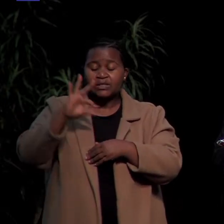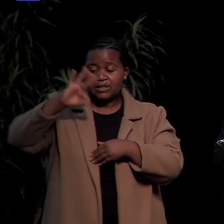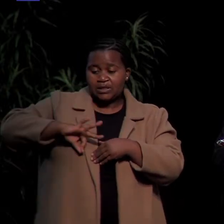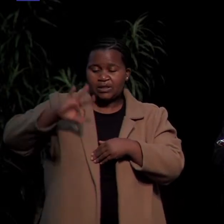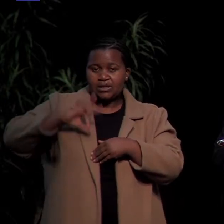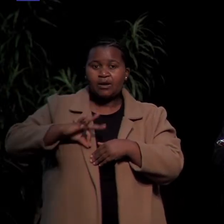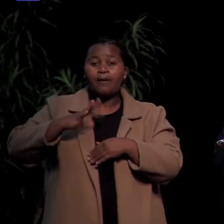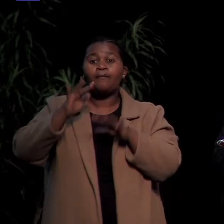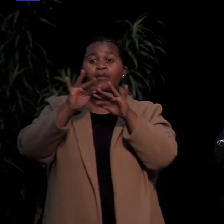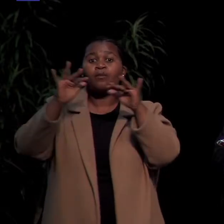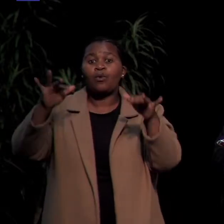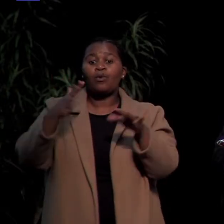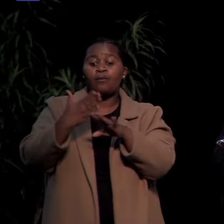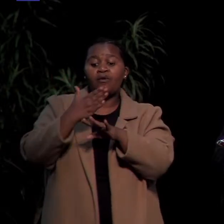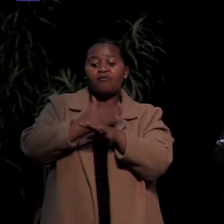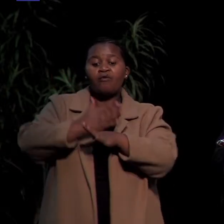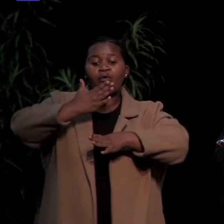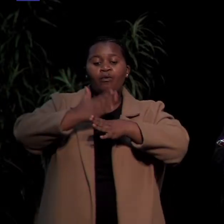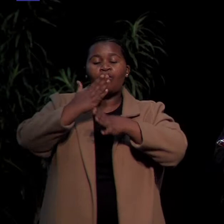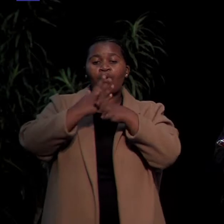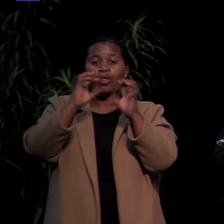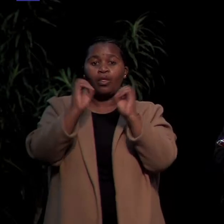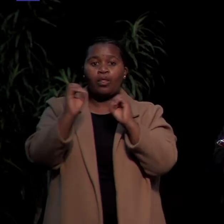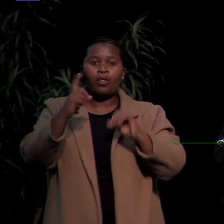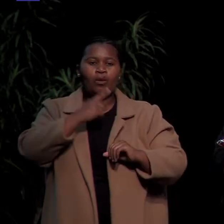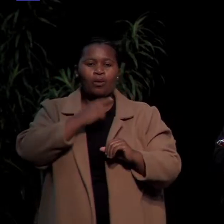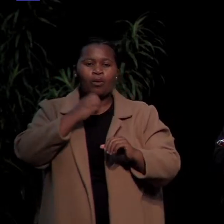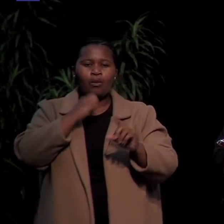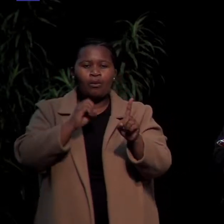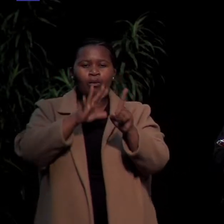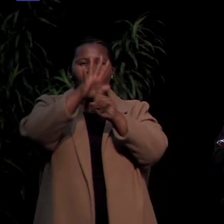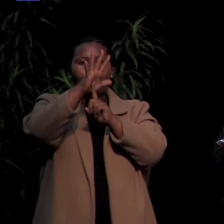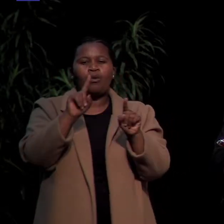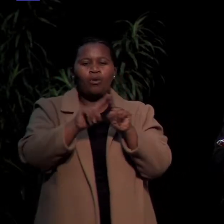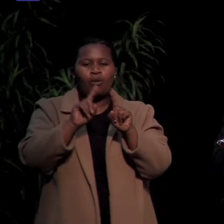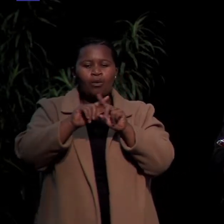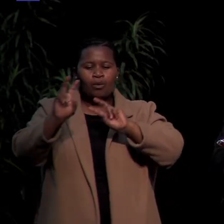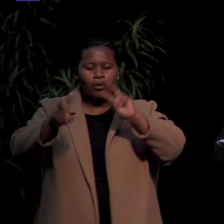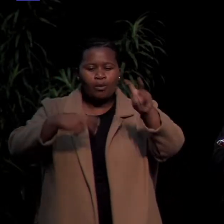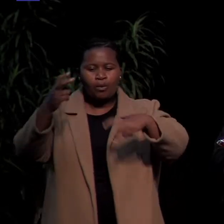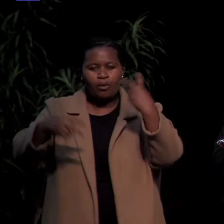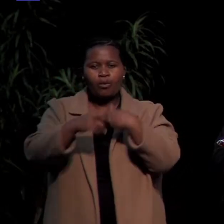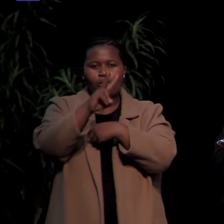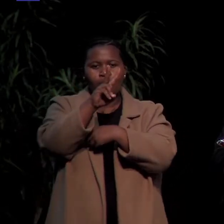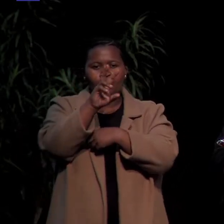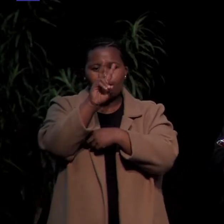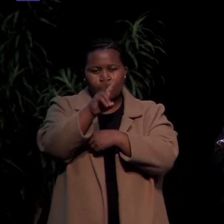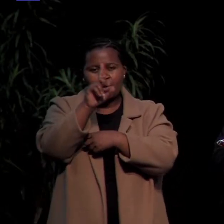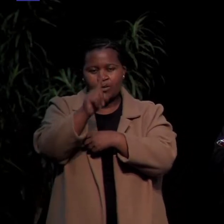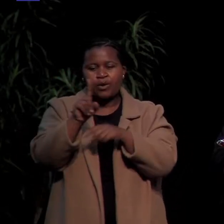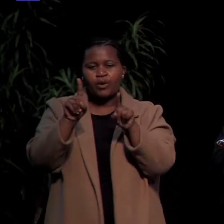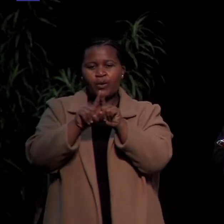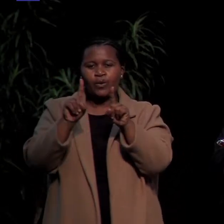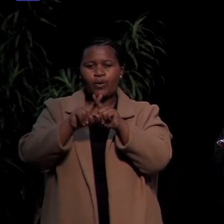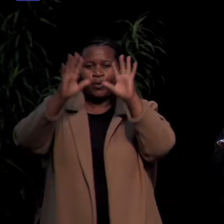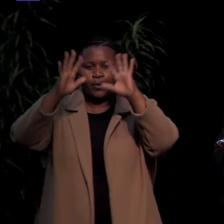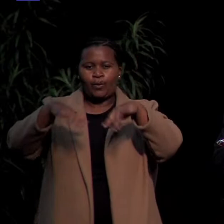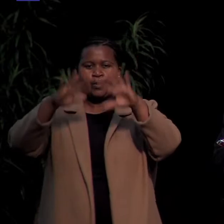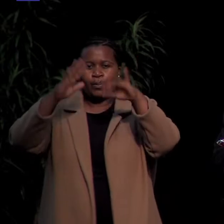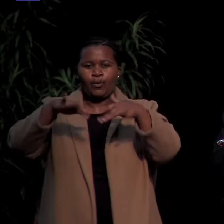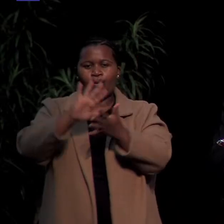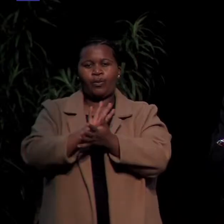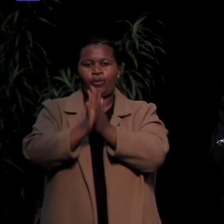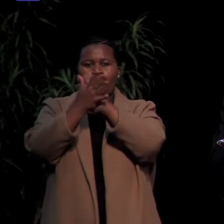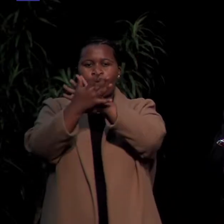unemployed individuals who, because of COVID-19, the July civil unrest in 2021, and the floods that